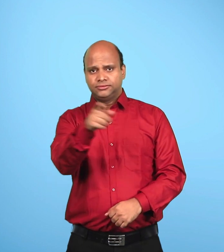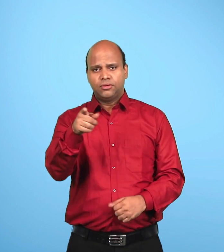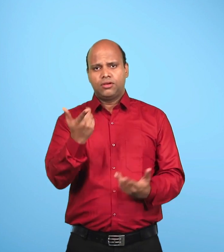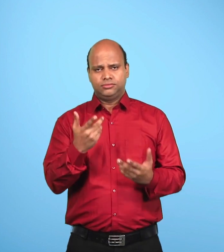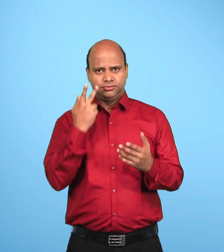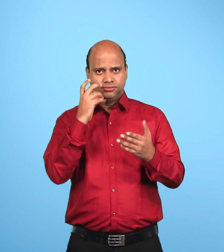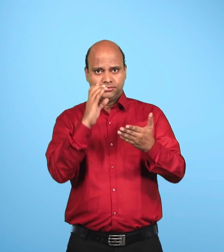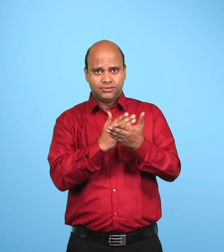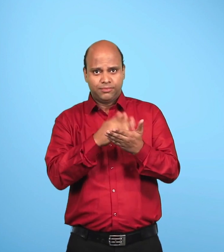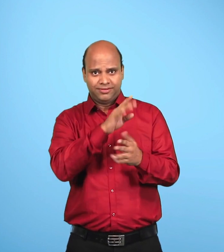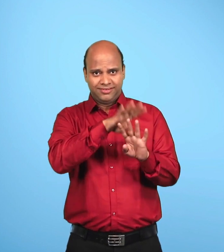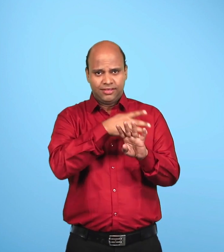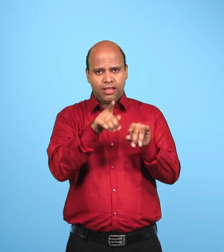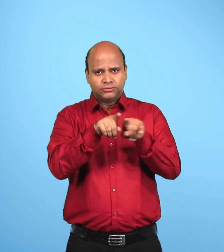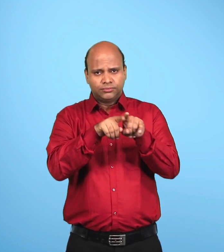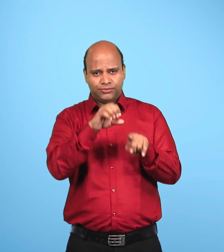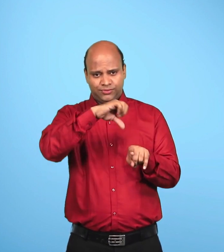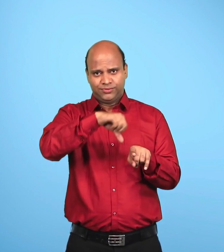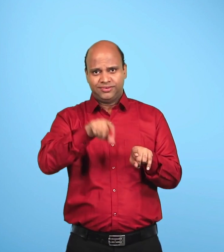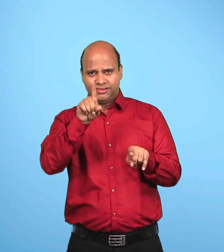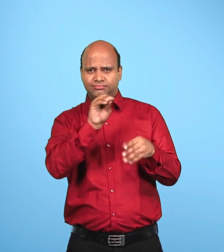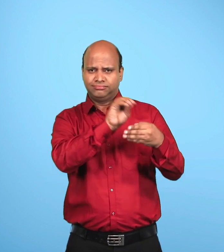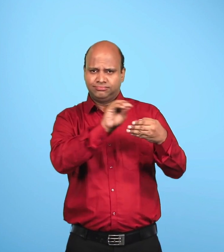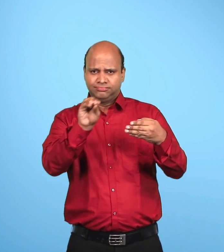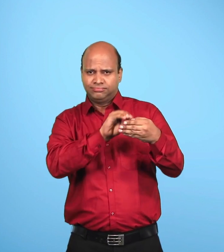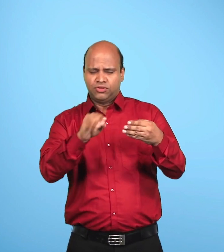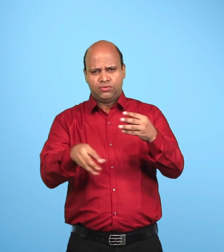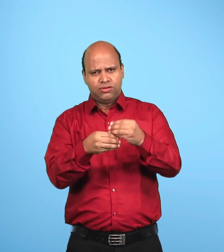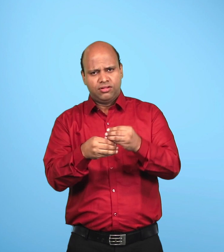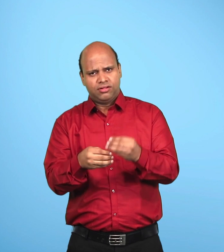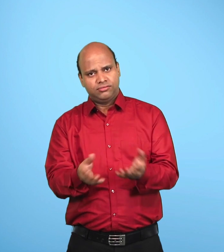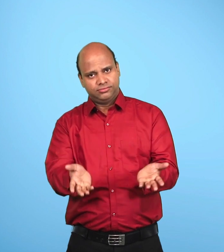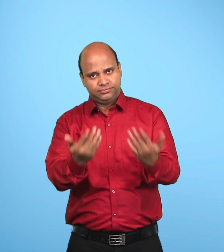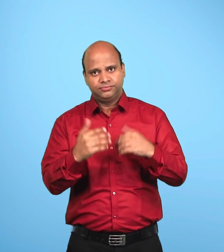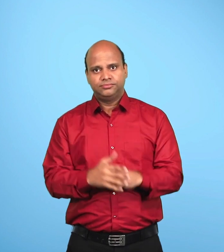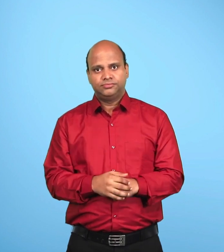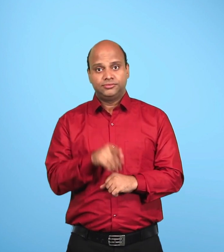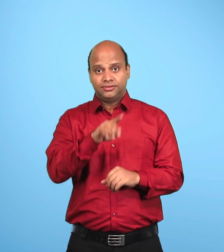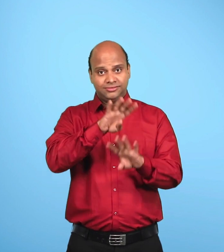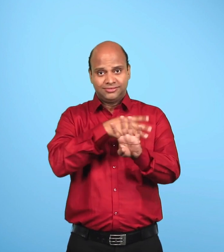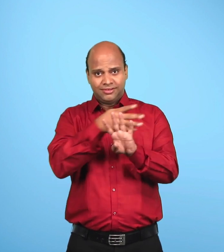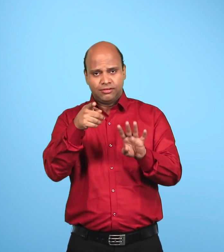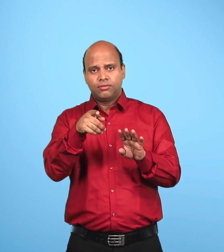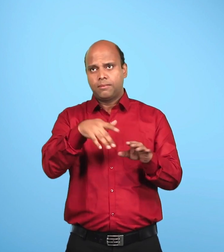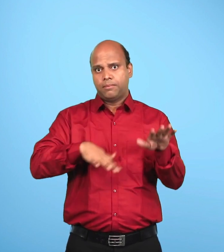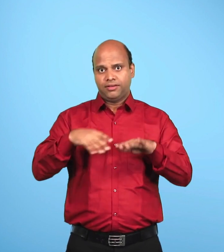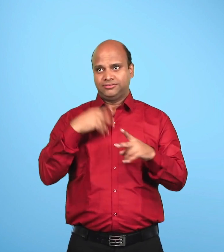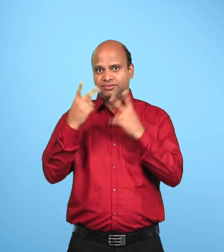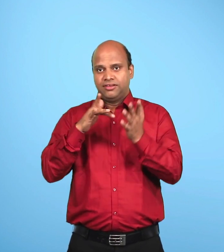As we go through the chapter, keep adding more examples to table 9.1. We will discuss the